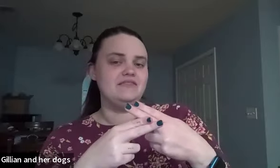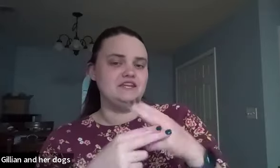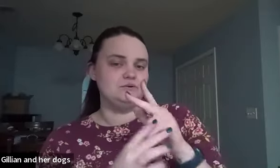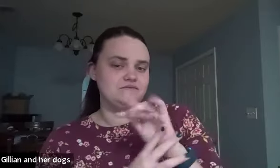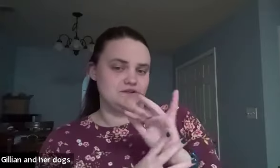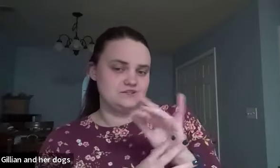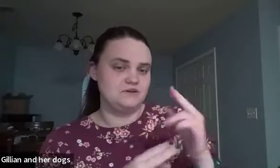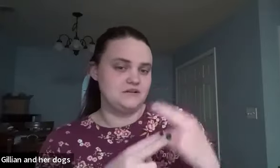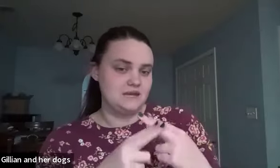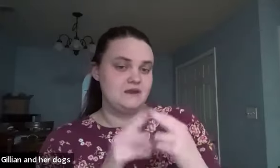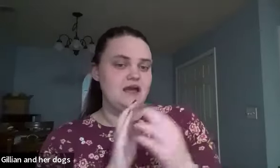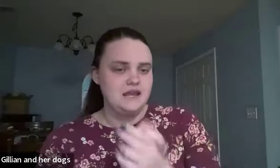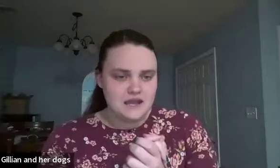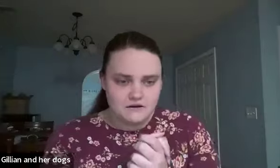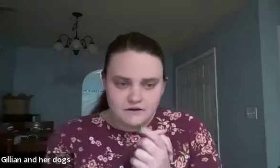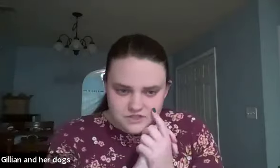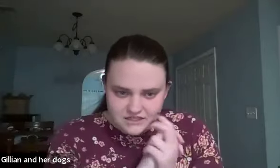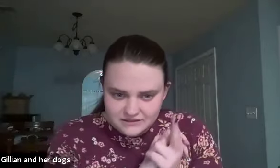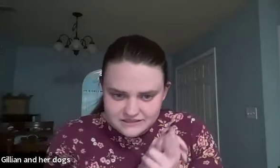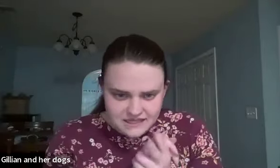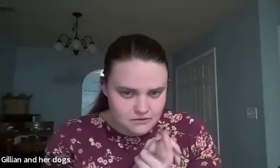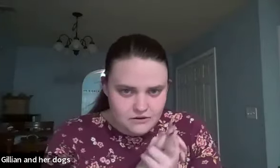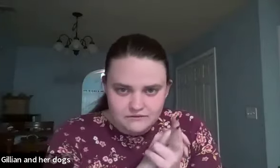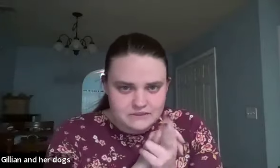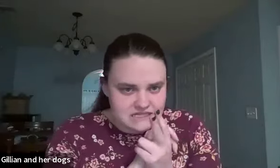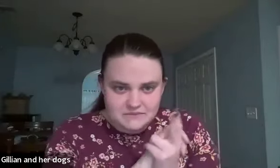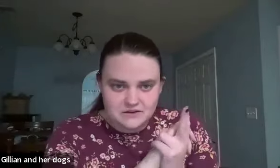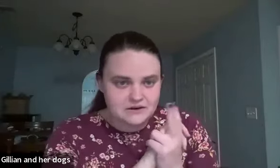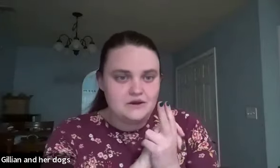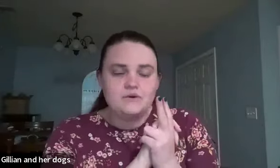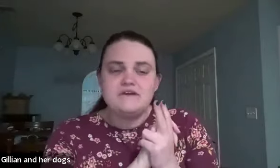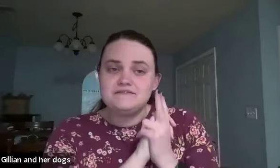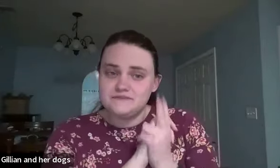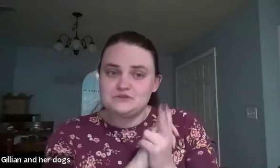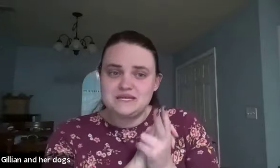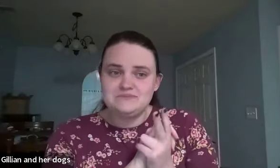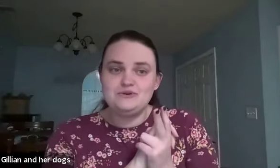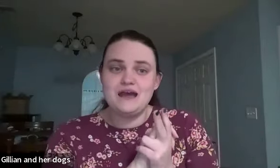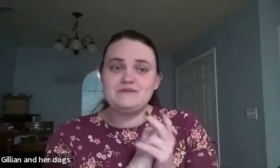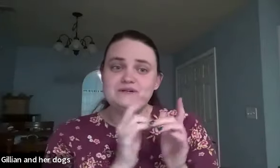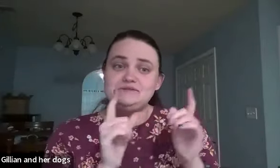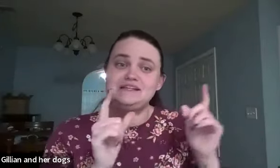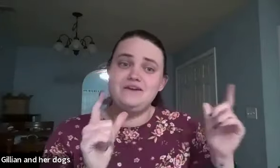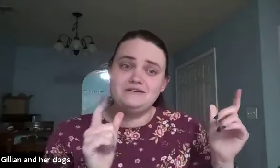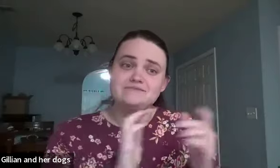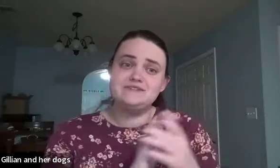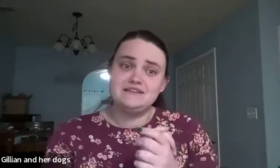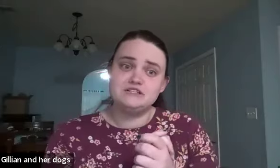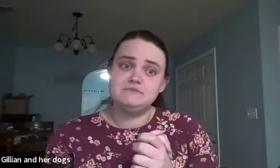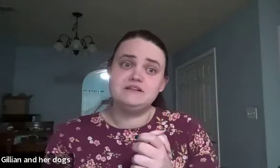And then you would finger spell your name. Now, I'm trying to look and see how long everyone's names are. We've had a few people who had really, really long names, and they looked at me